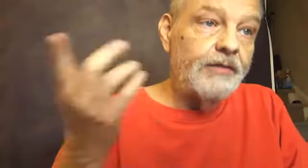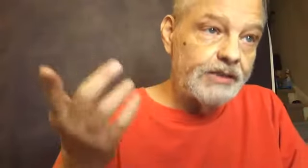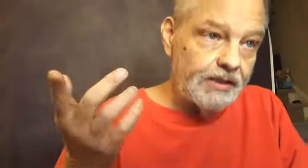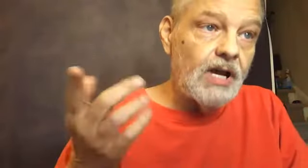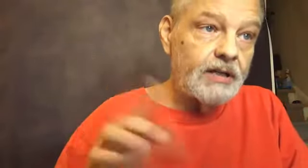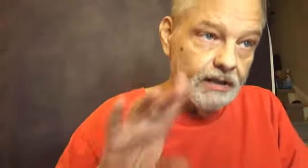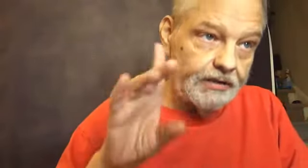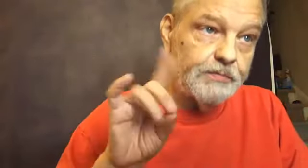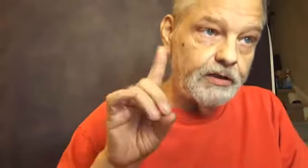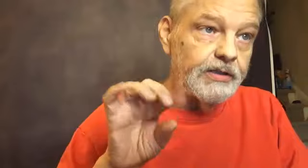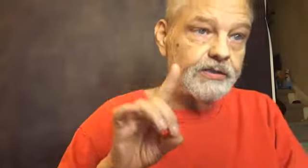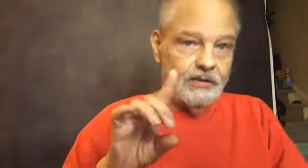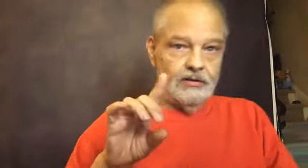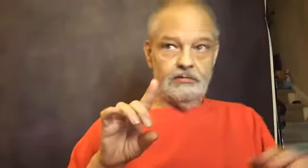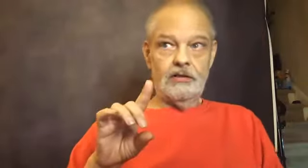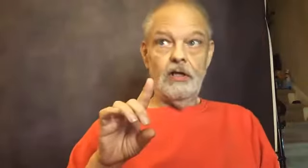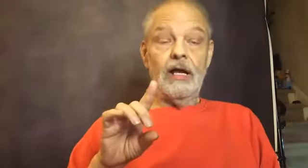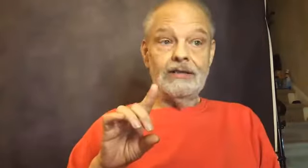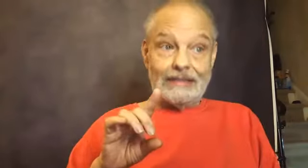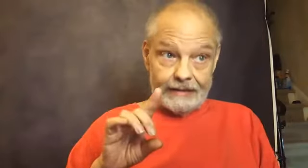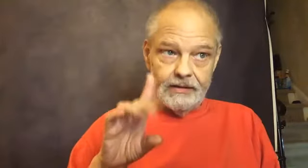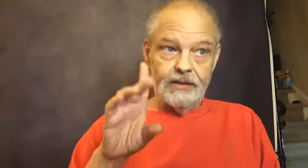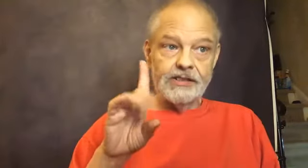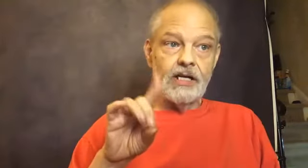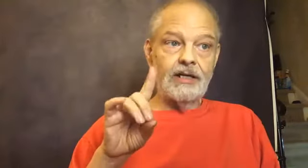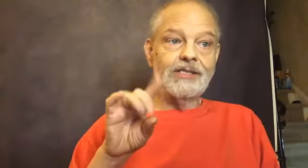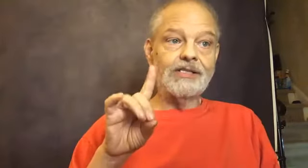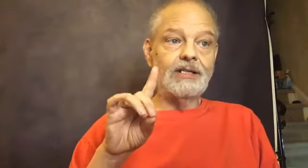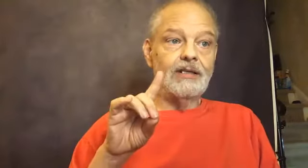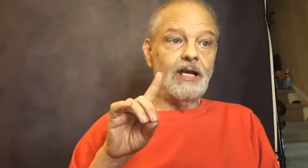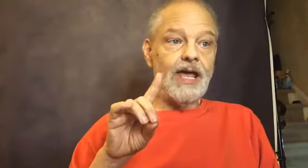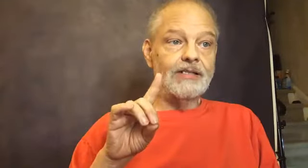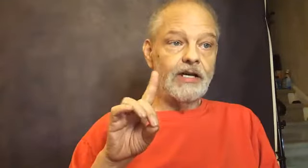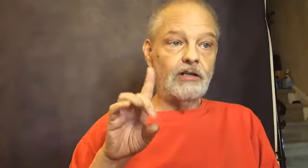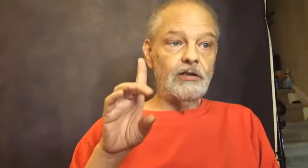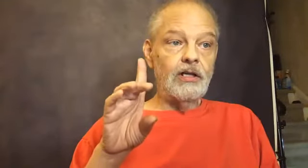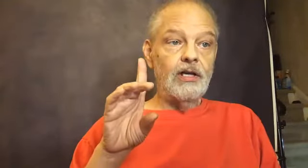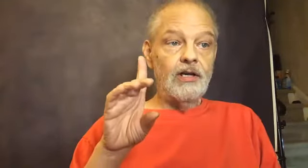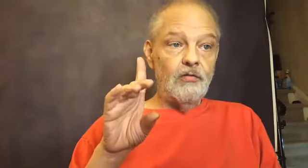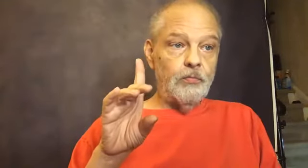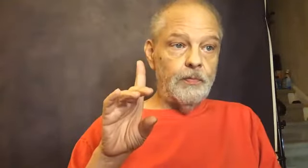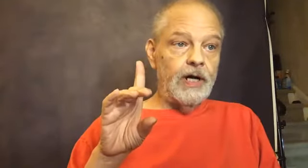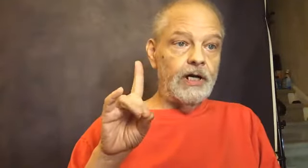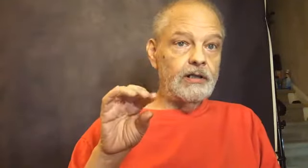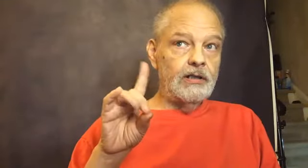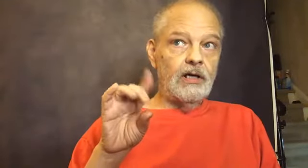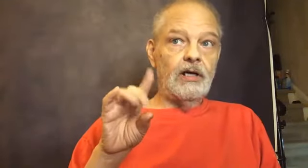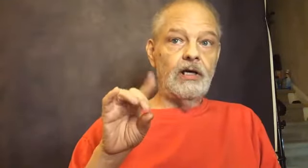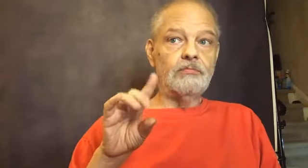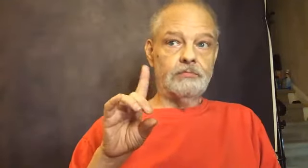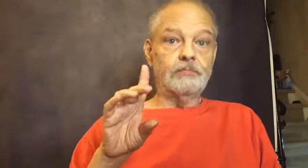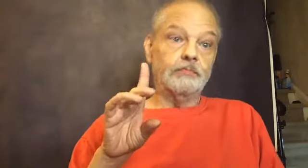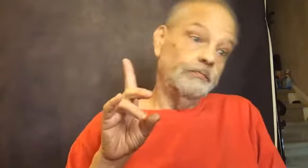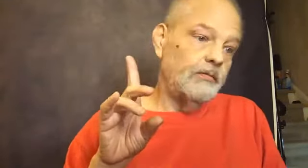Obviously assigned English because did does not exist in ASL, but